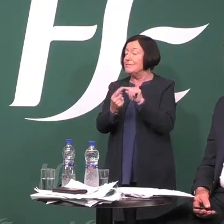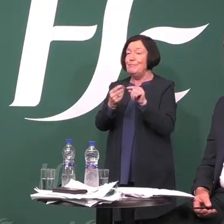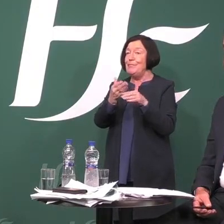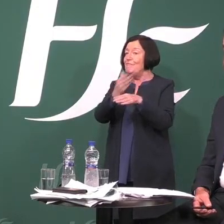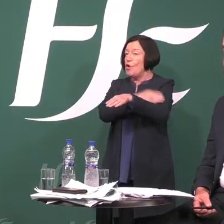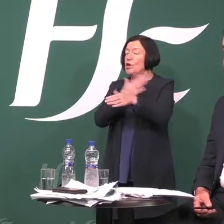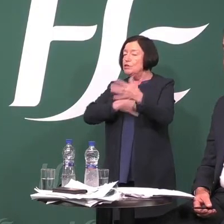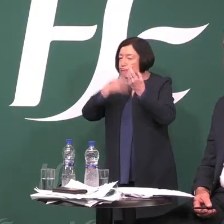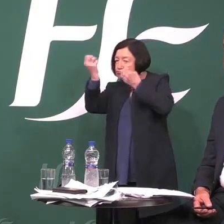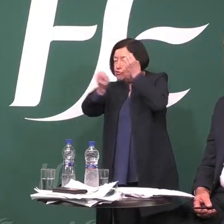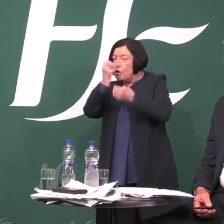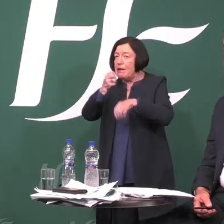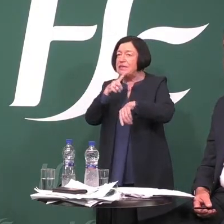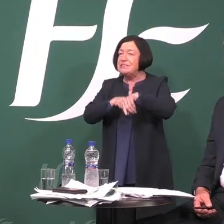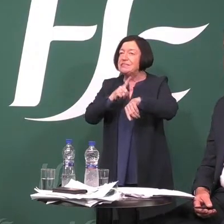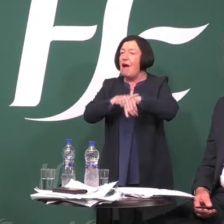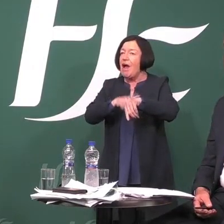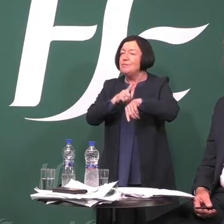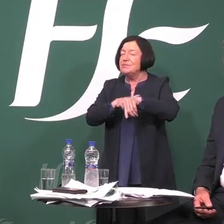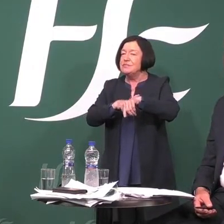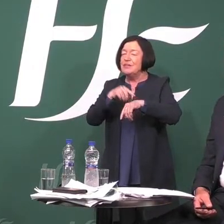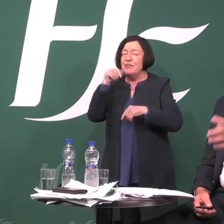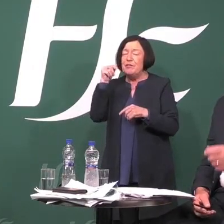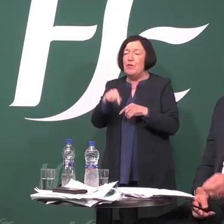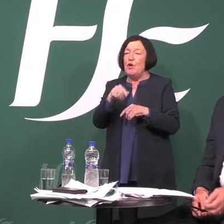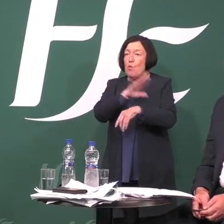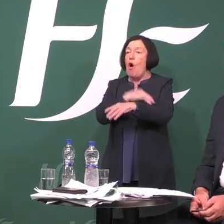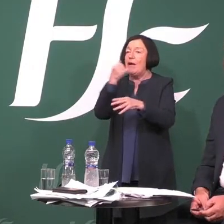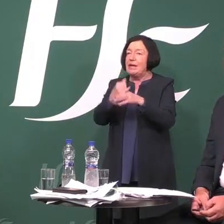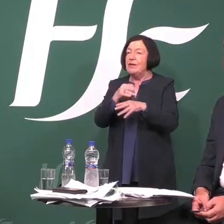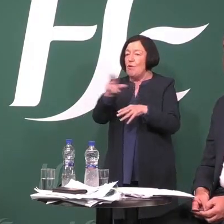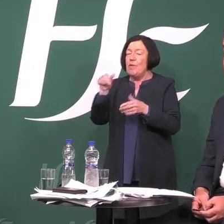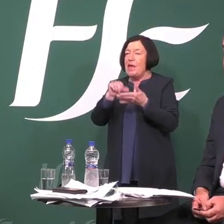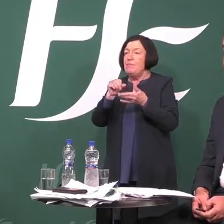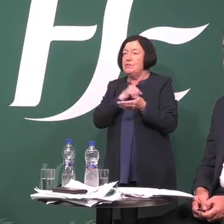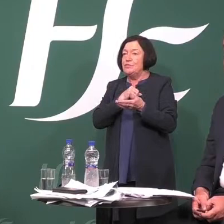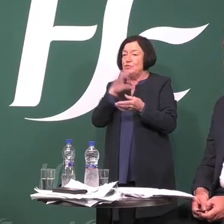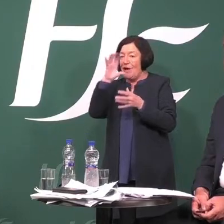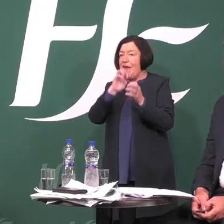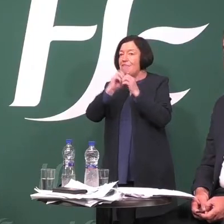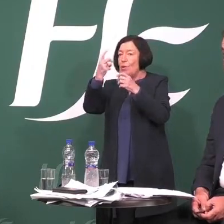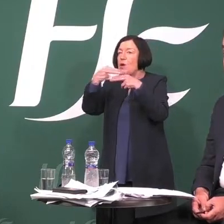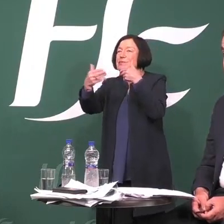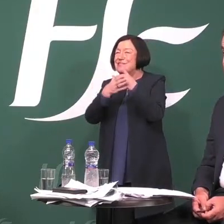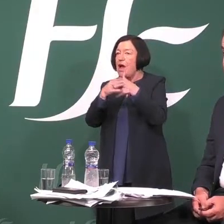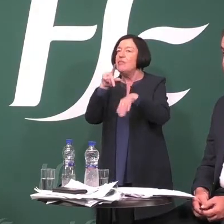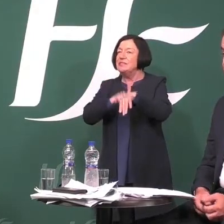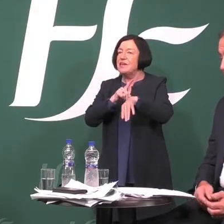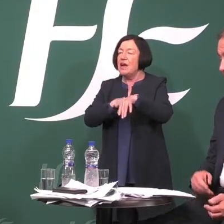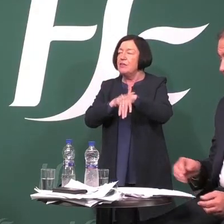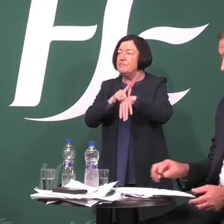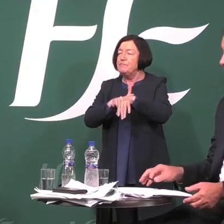check the times because obviously the times are limited in terms of walk-in. We won't be able to facilitate people outside that.